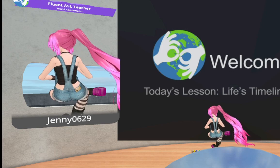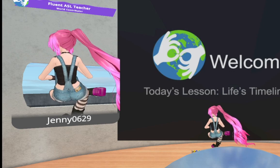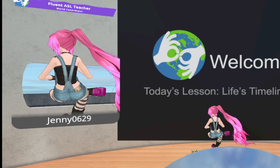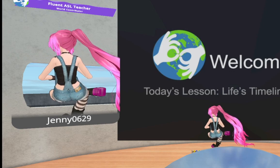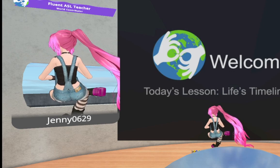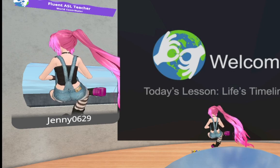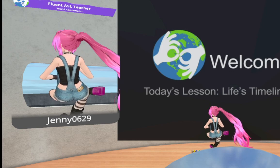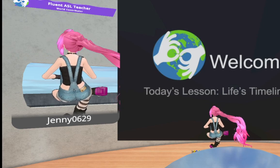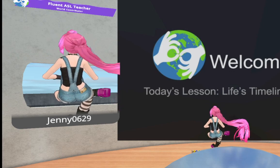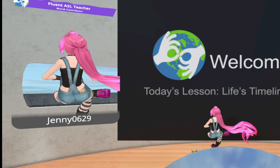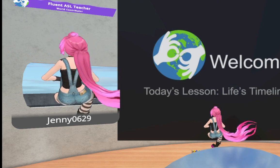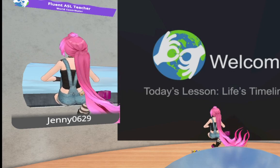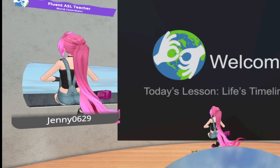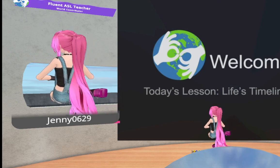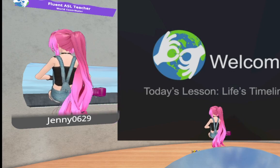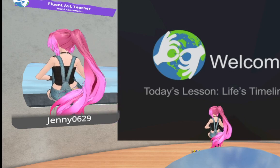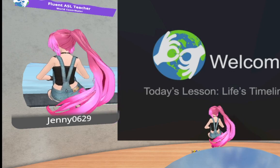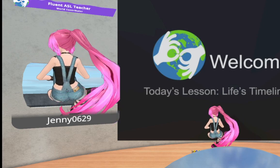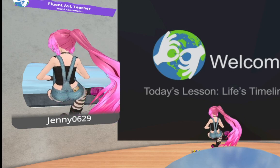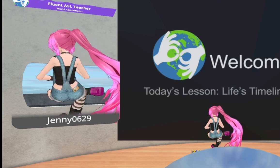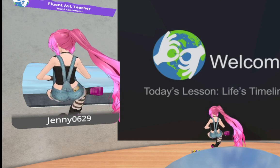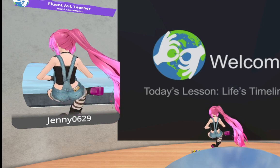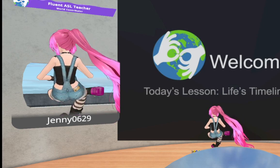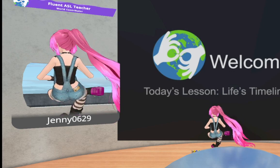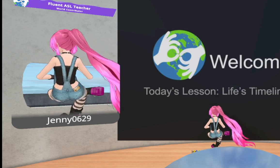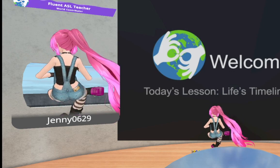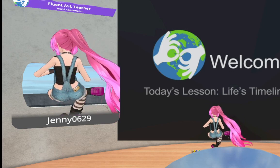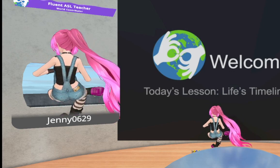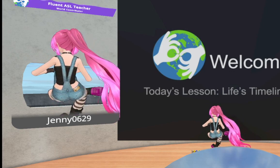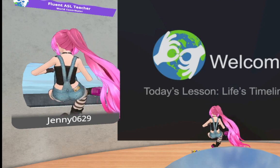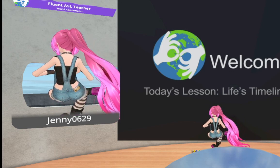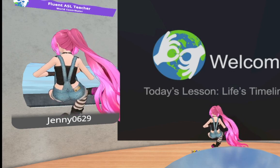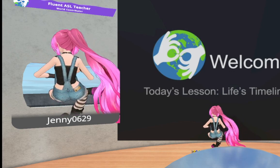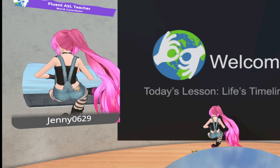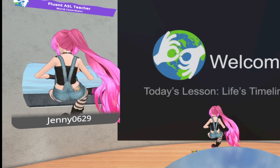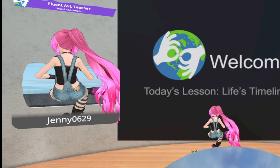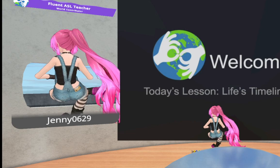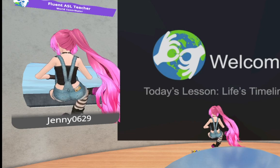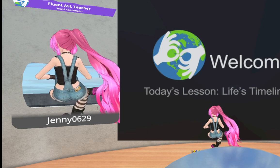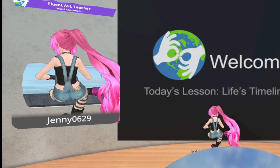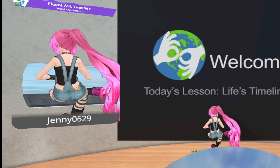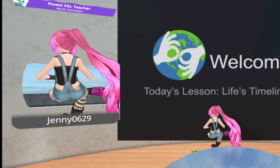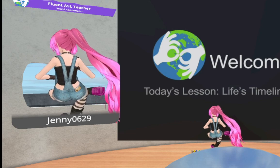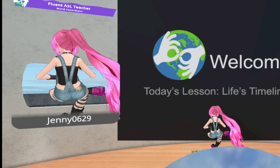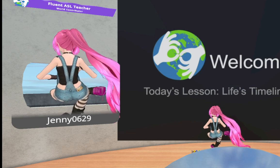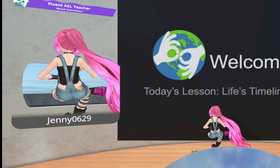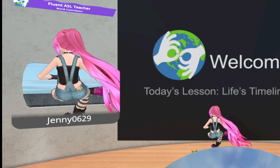Oh my god, where'd it go? I'm lagging.